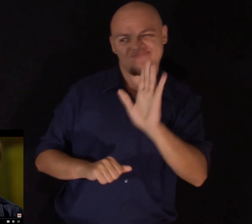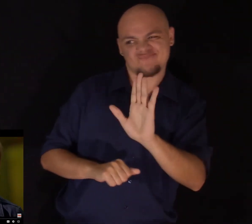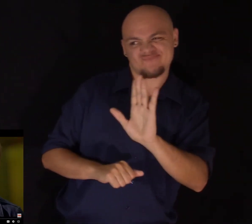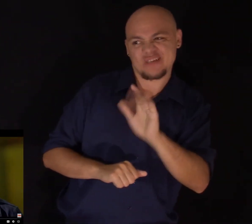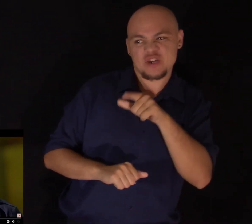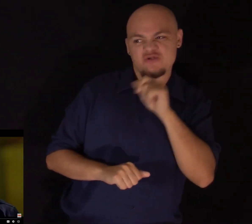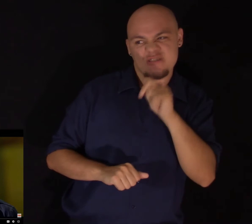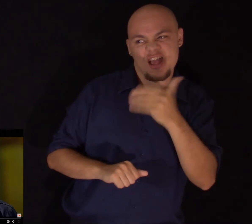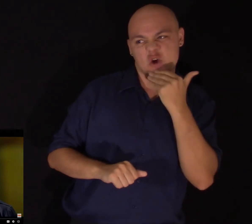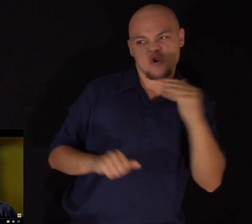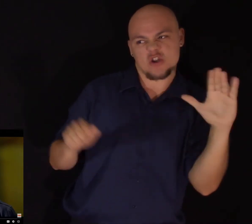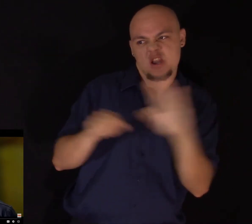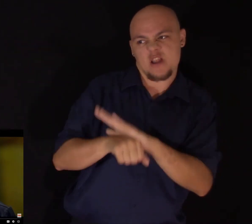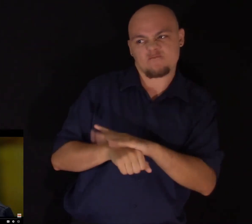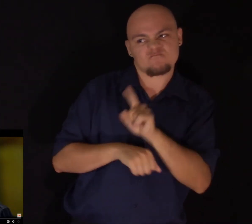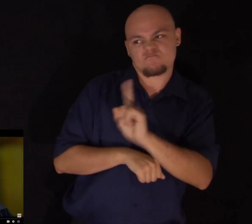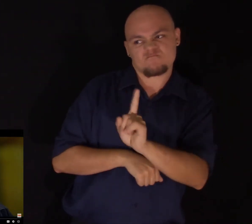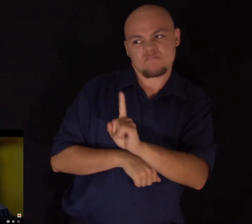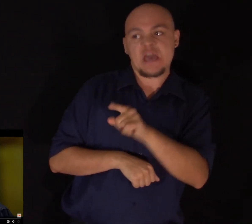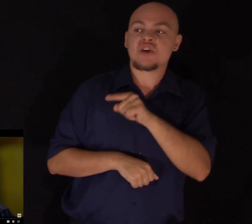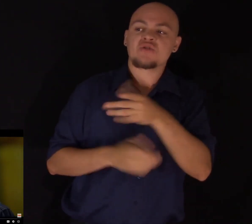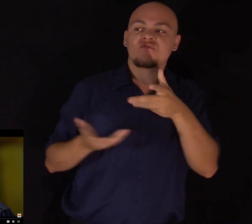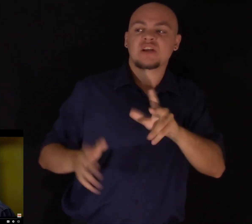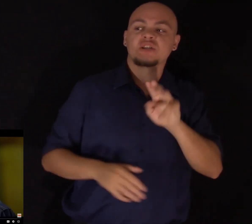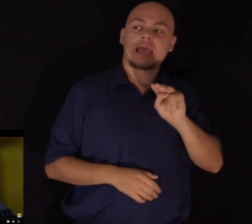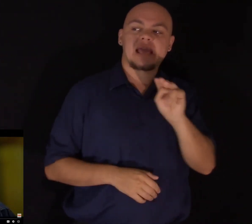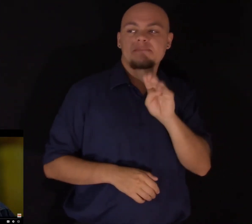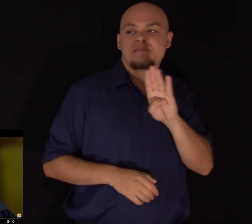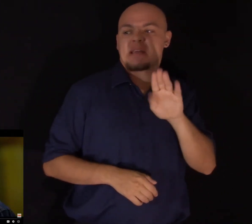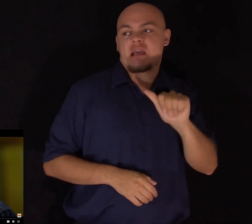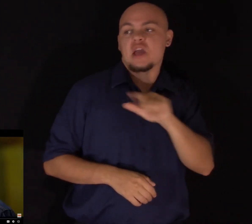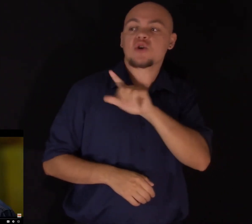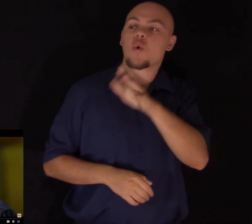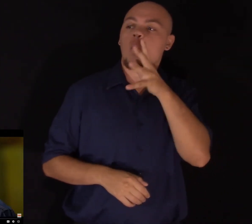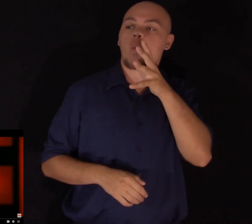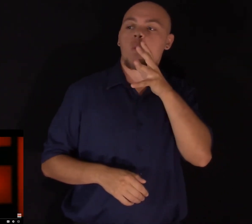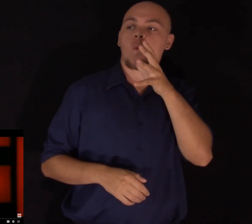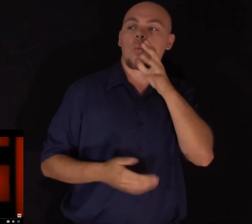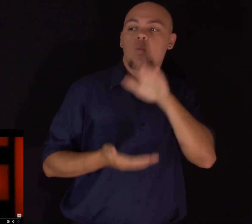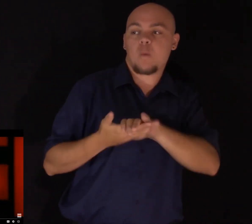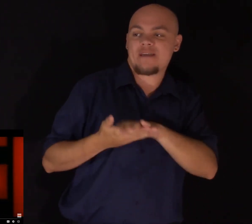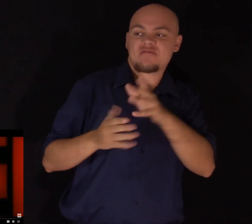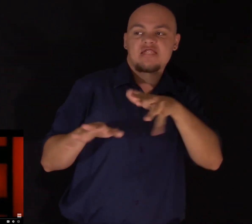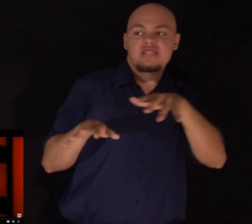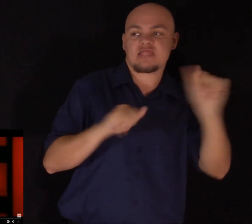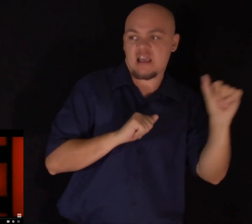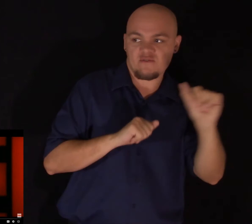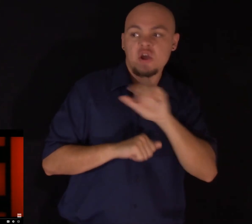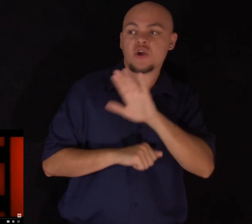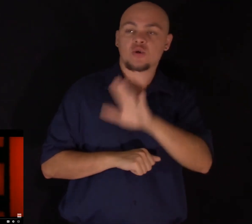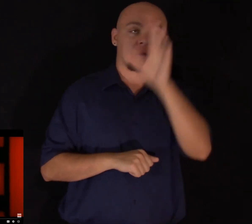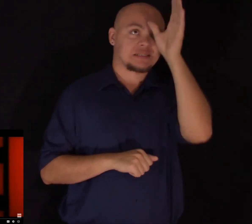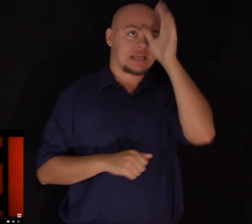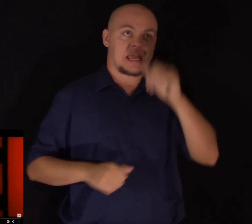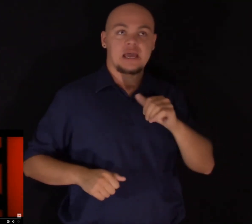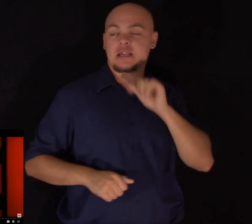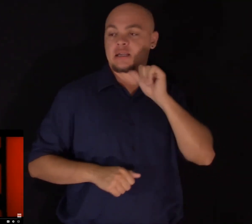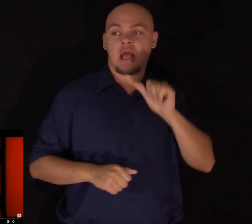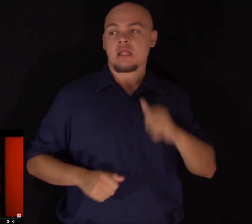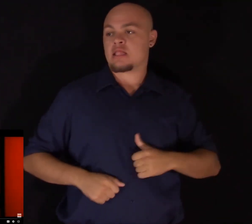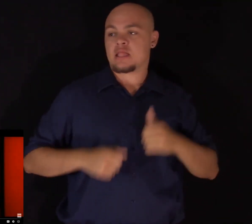good enough. You never finished that MBA. Your wife left you. I know your dad really wasn't in Luxembourg, he was in Sing